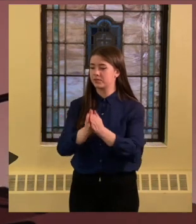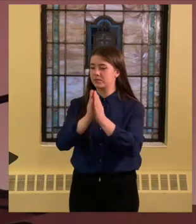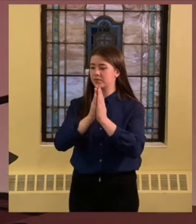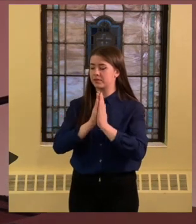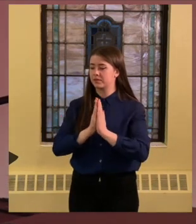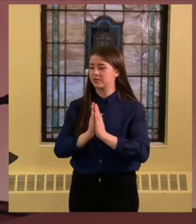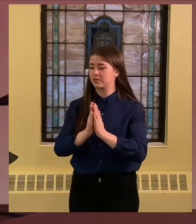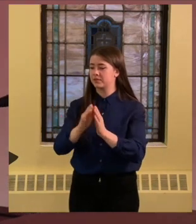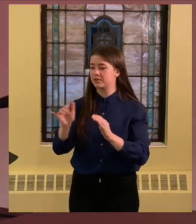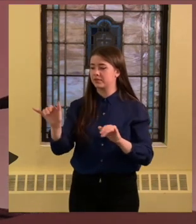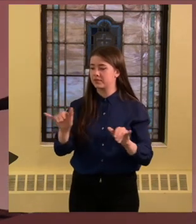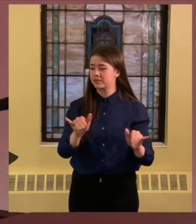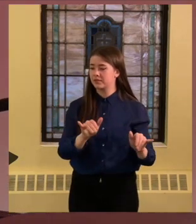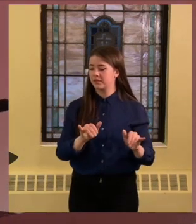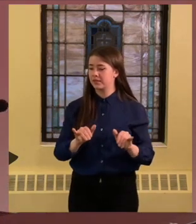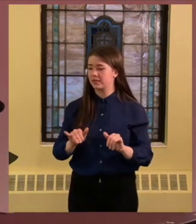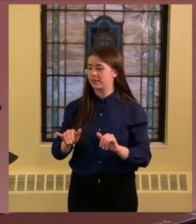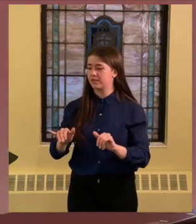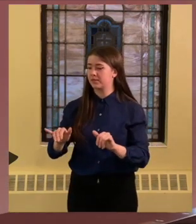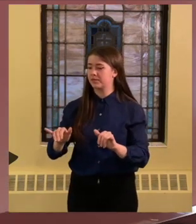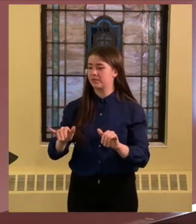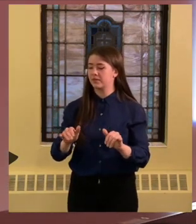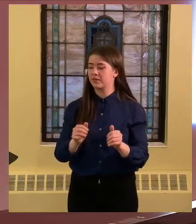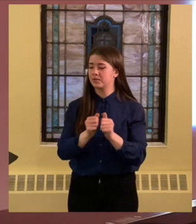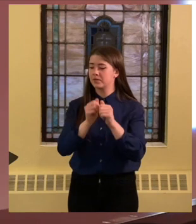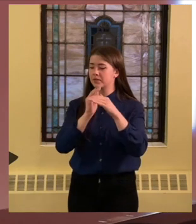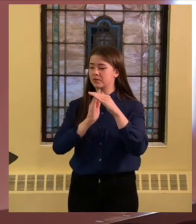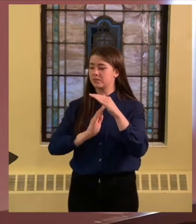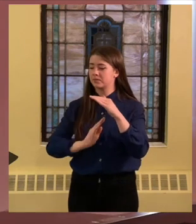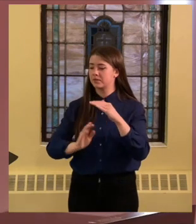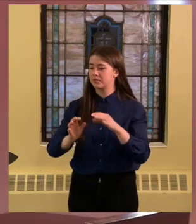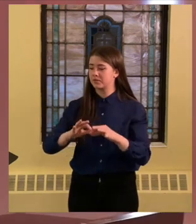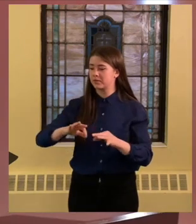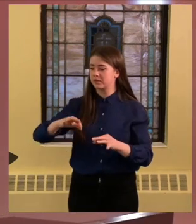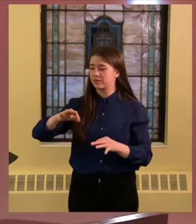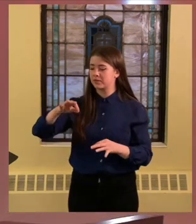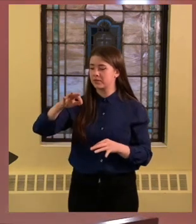different, the prayer the same. With humble